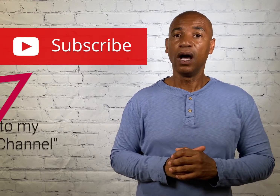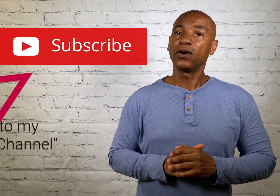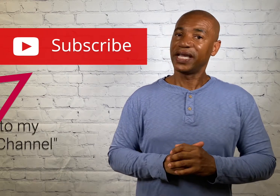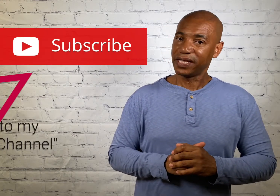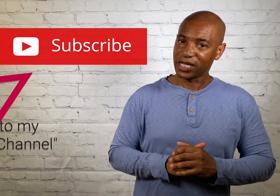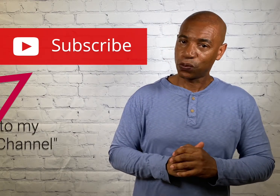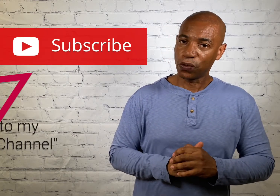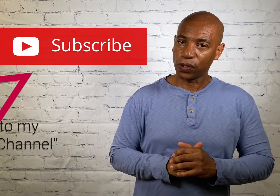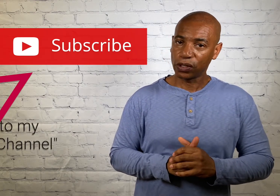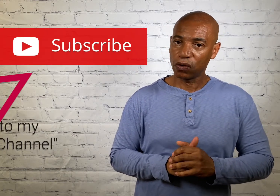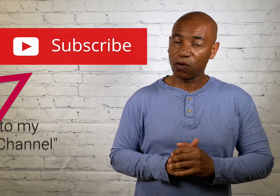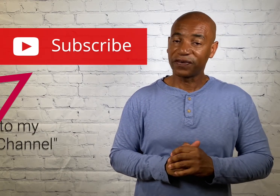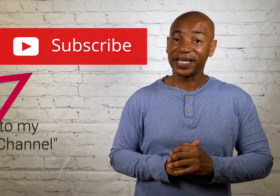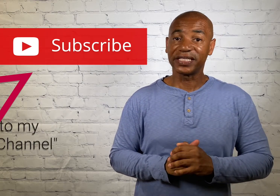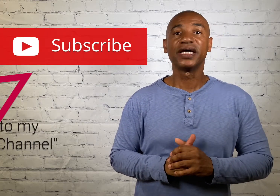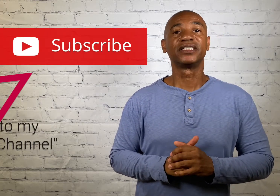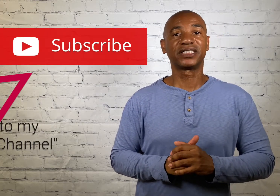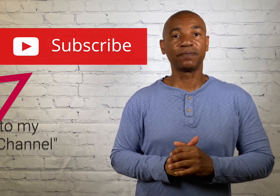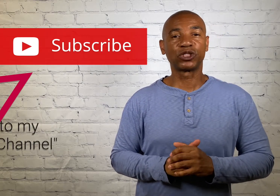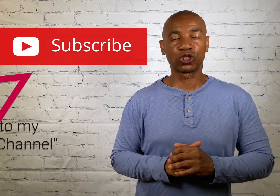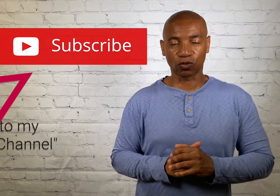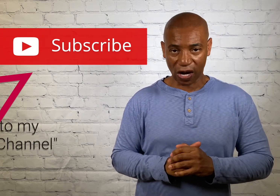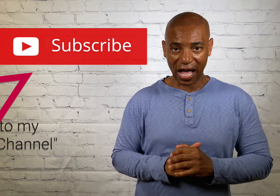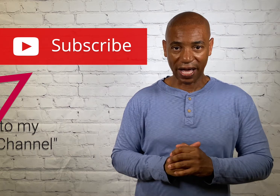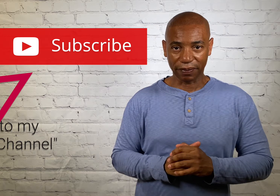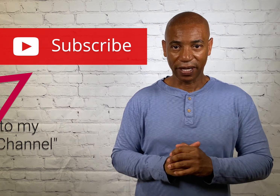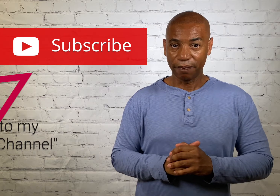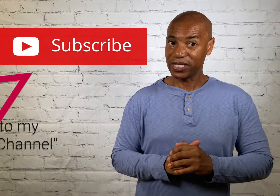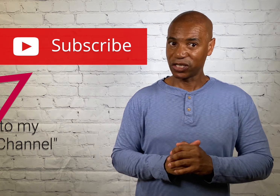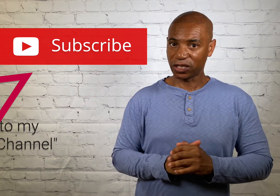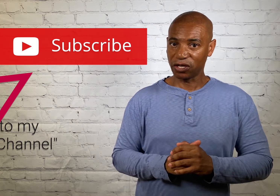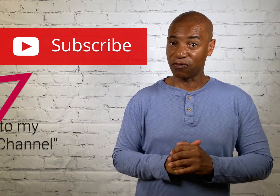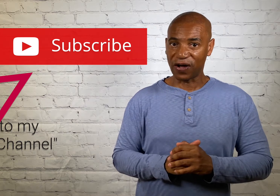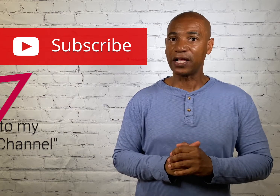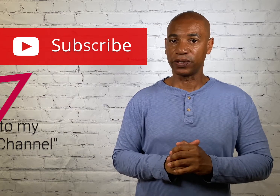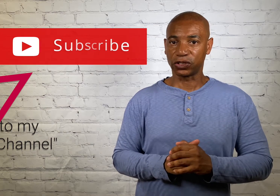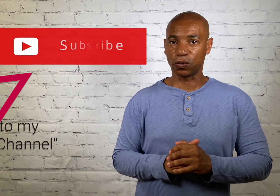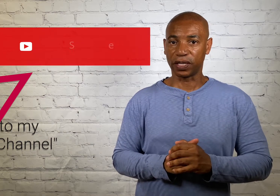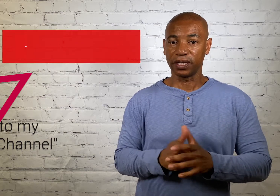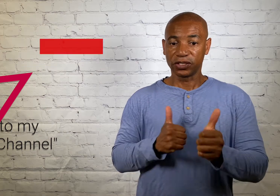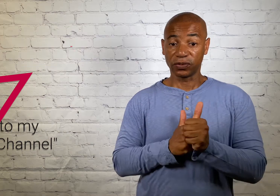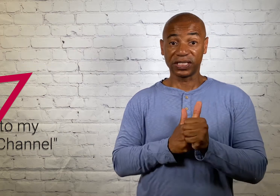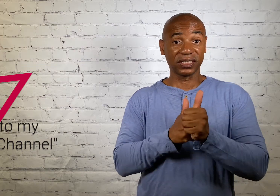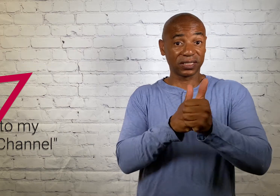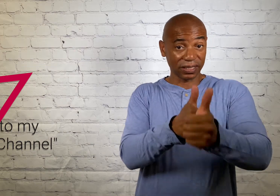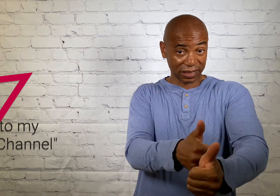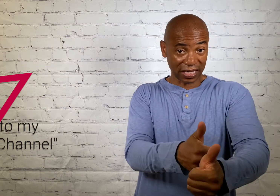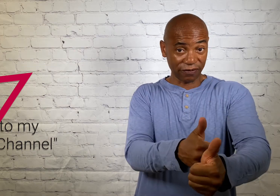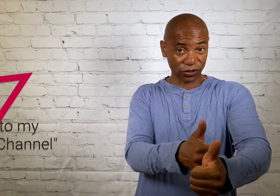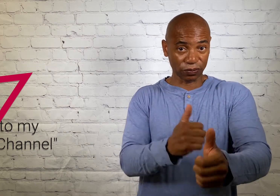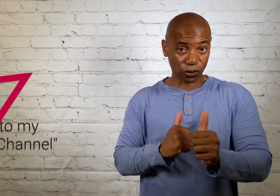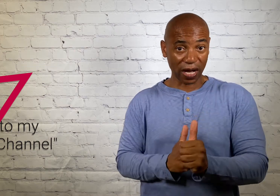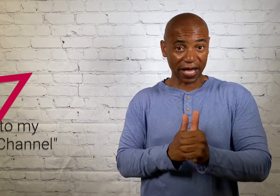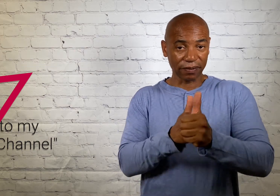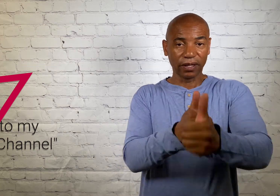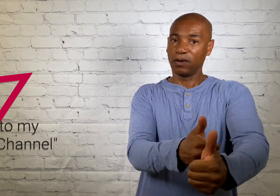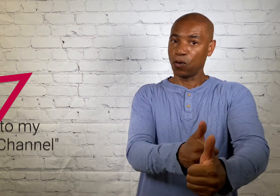Okay, the next word we're going to go over is subscribe. Basically, you're following someone. So this is the sign for subscribe or